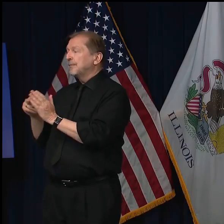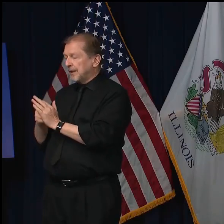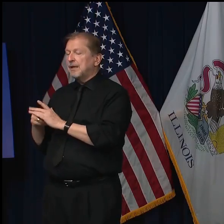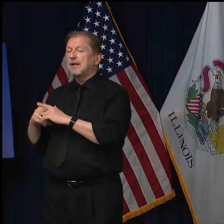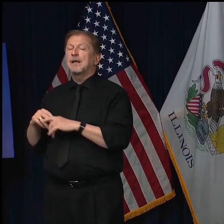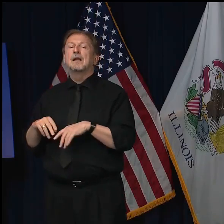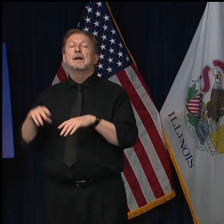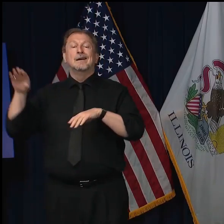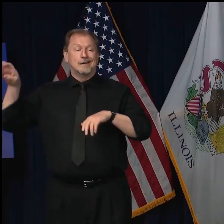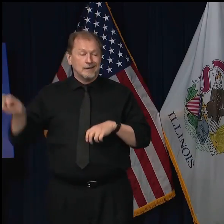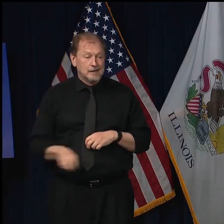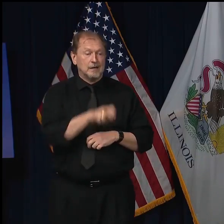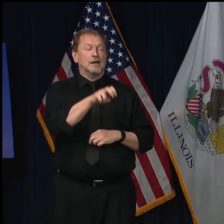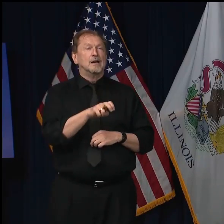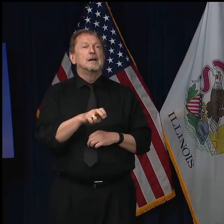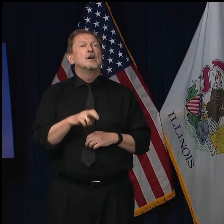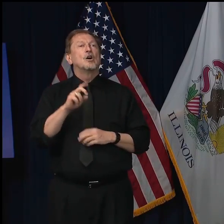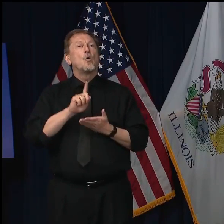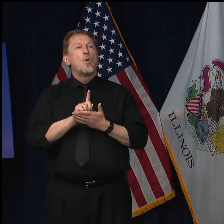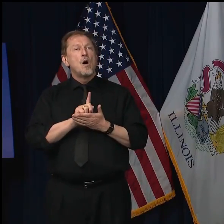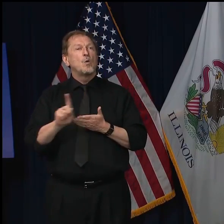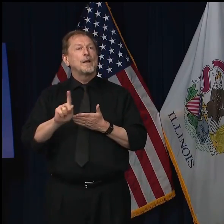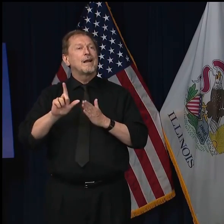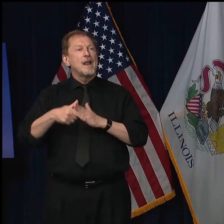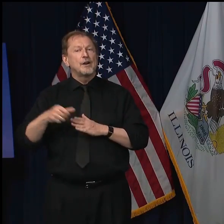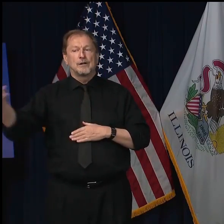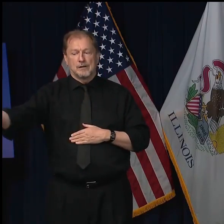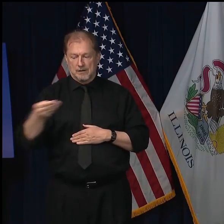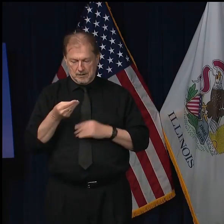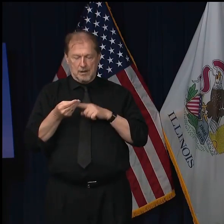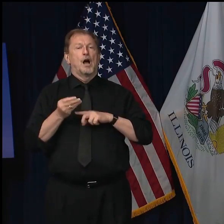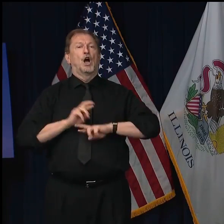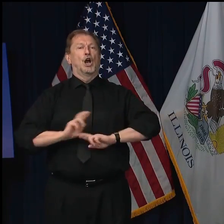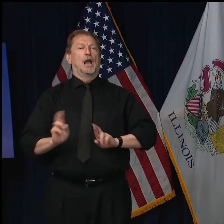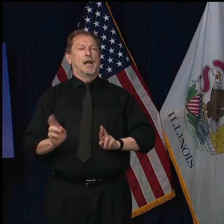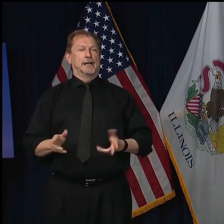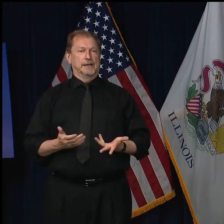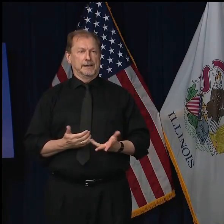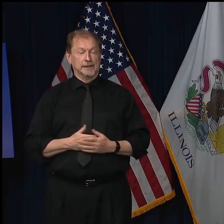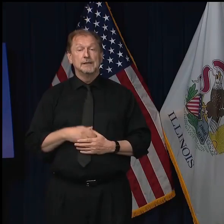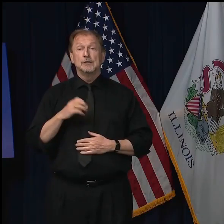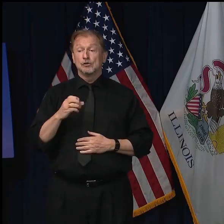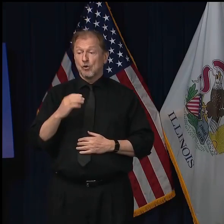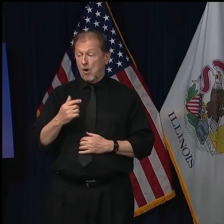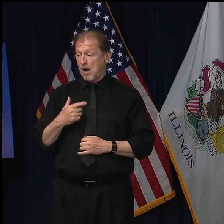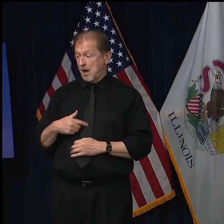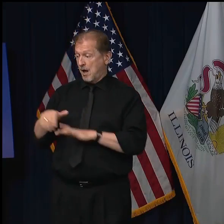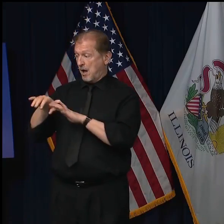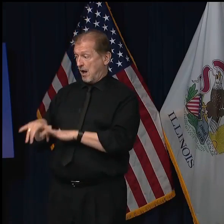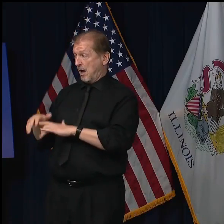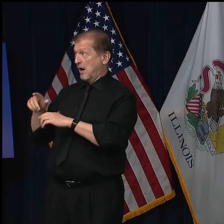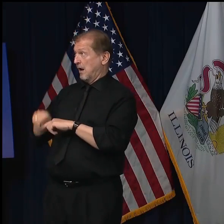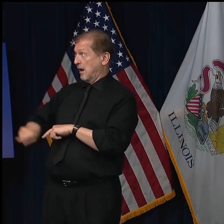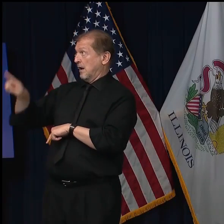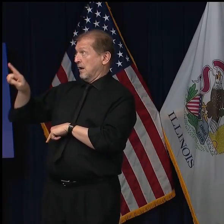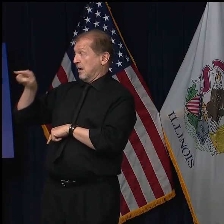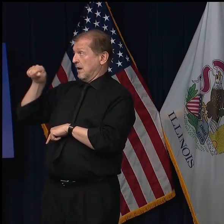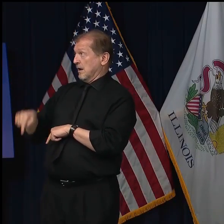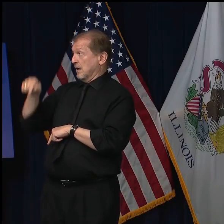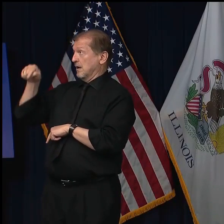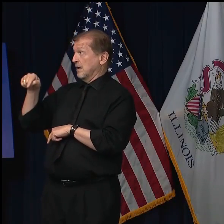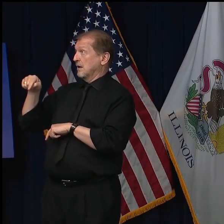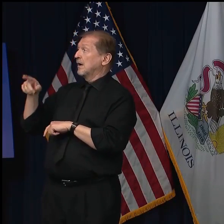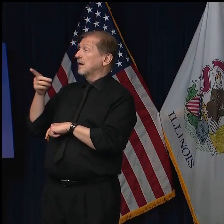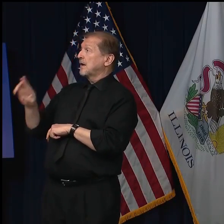denied. If you're a worker who qualifies for PUA, your card could already be on the way to you before you even open